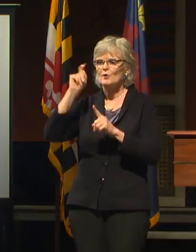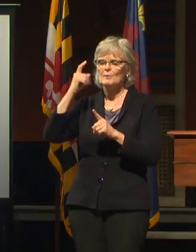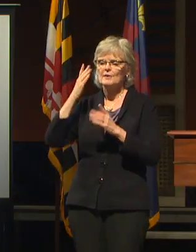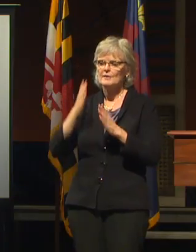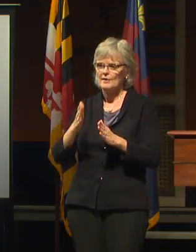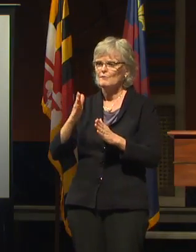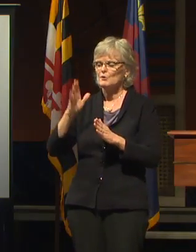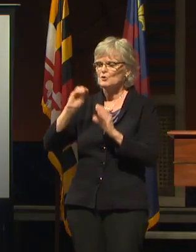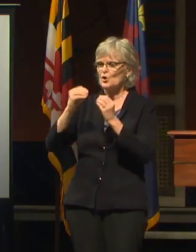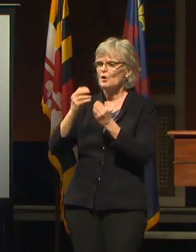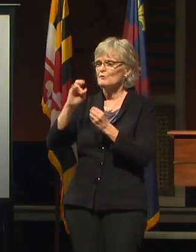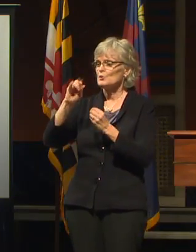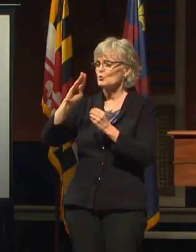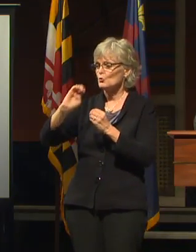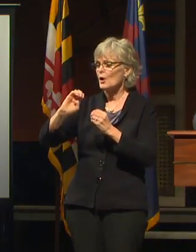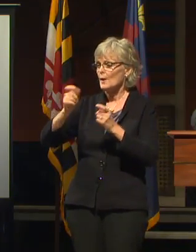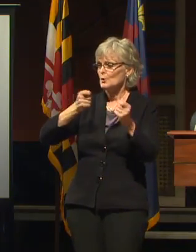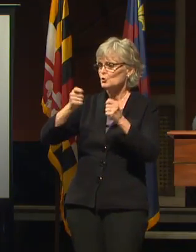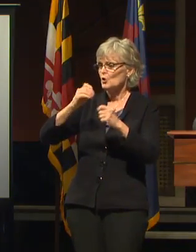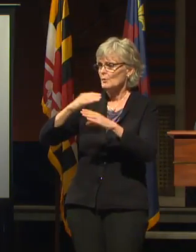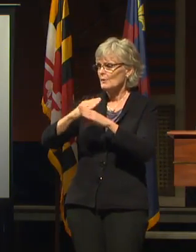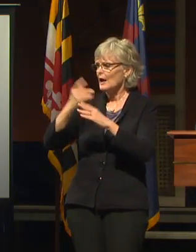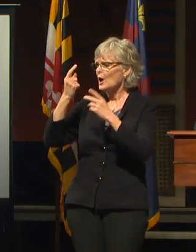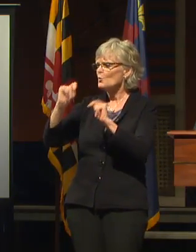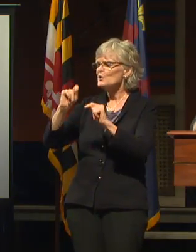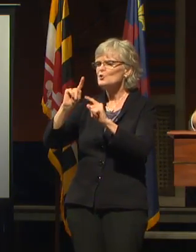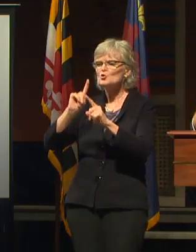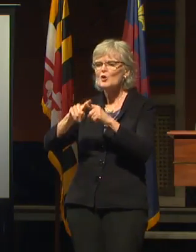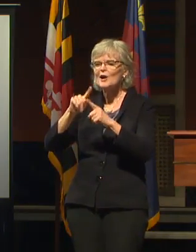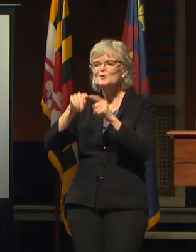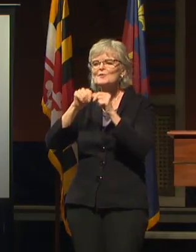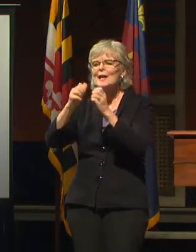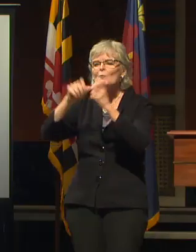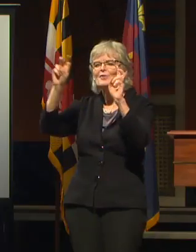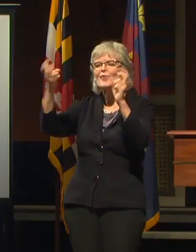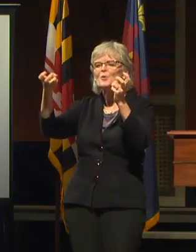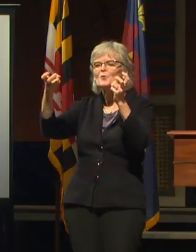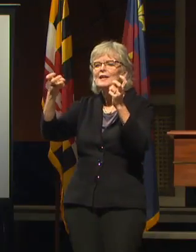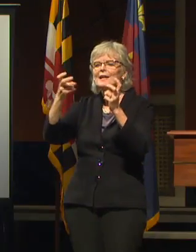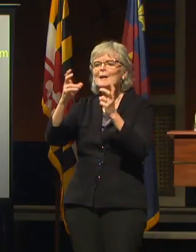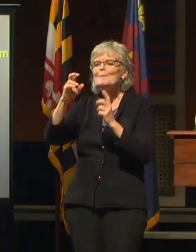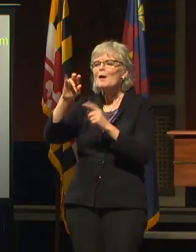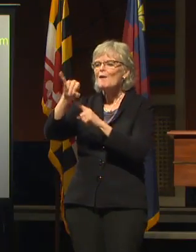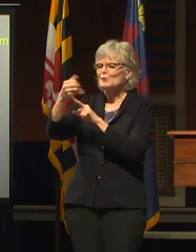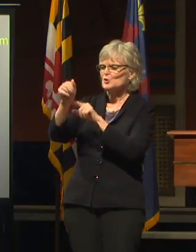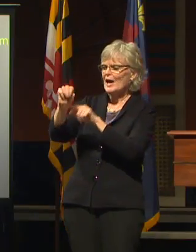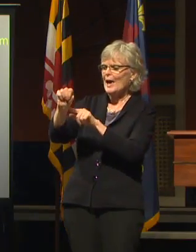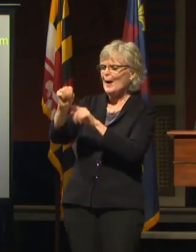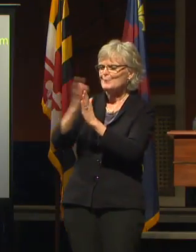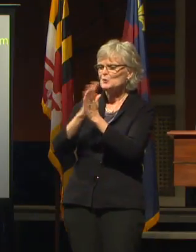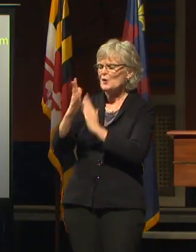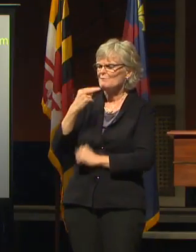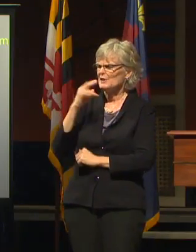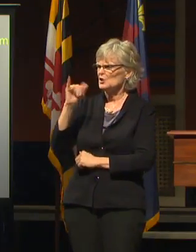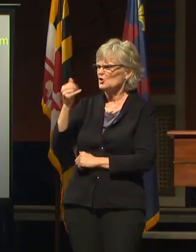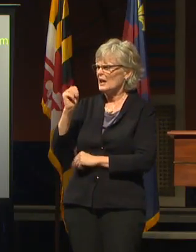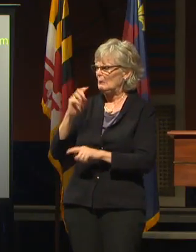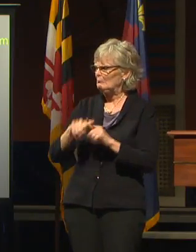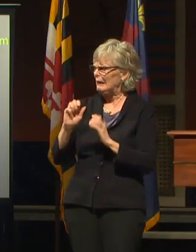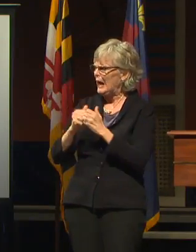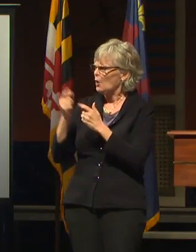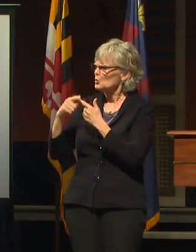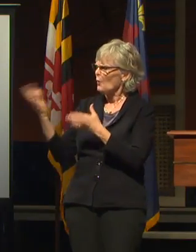Control and Prevention, and I was going to try to stay with the theme of traffic jam and talking about human trafficking. I don't know how to do that. I'm